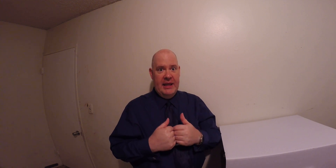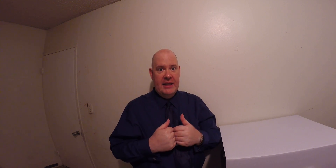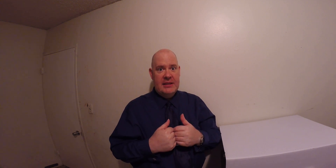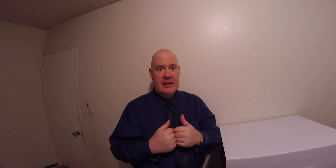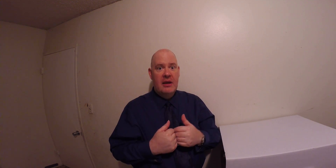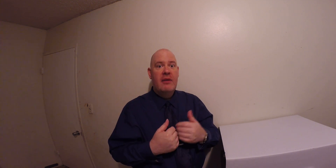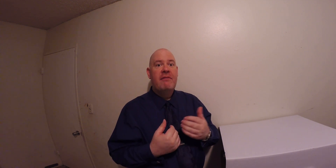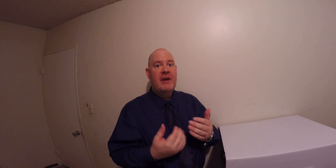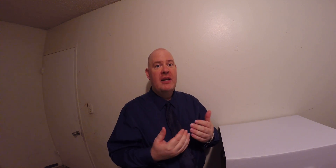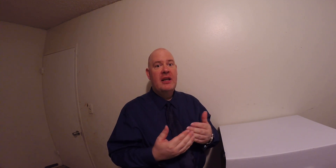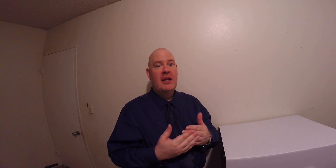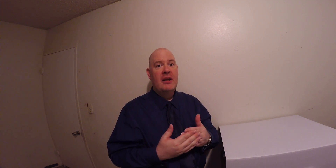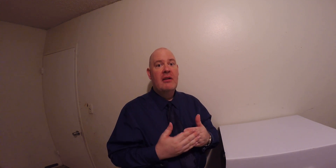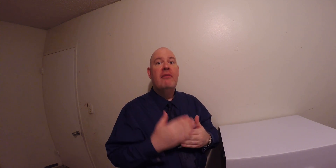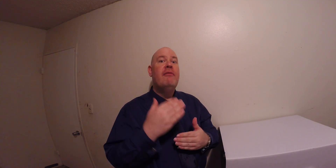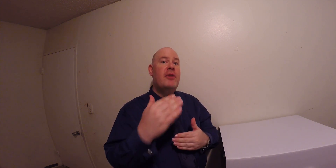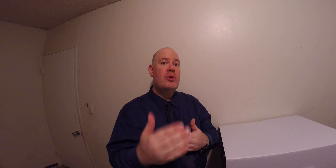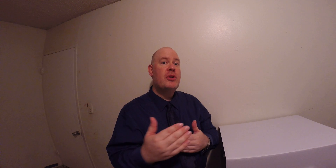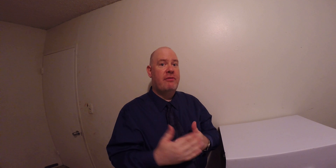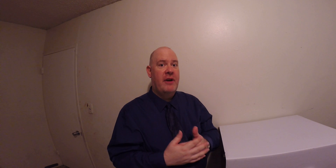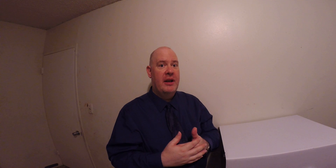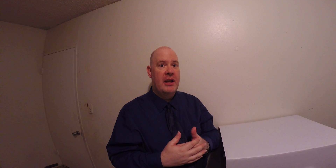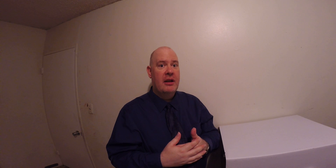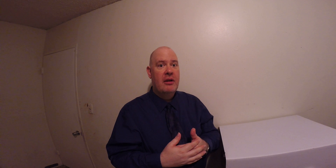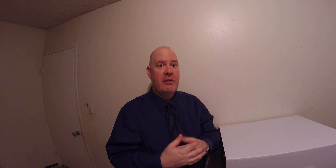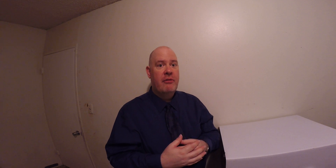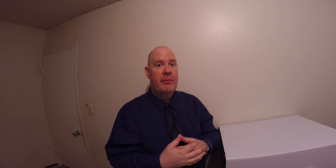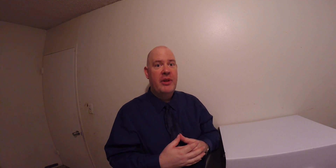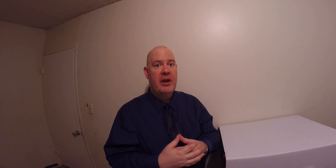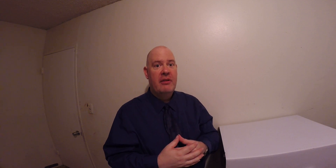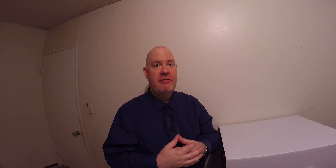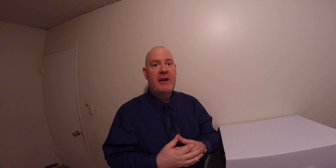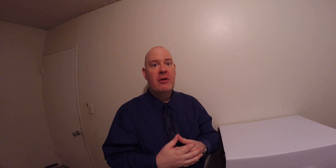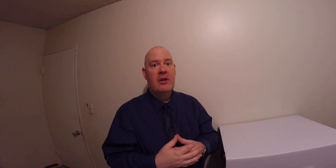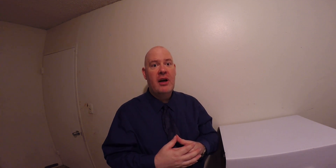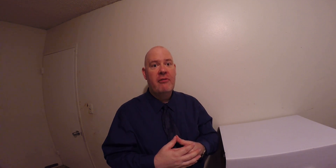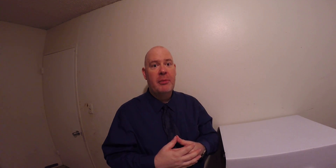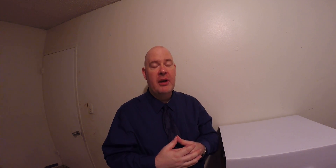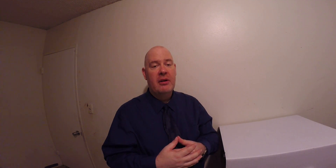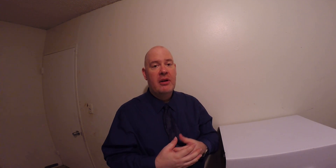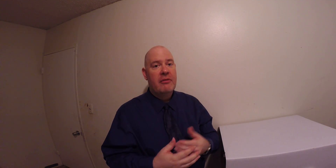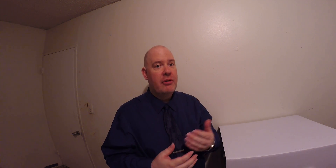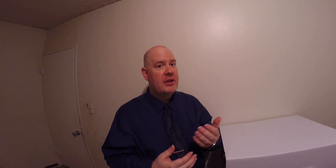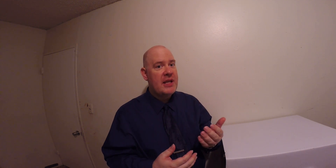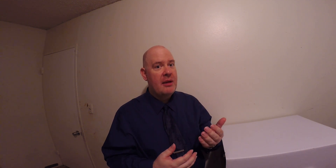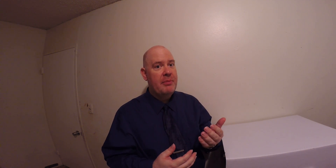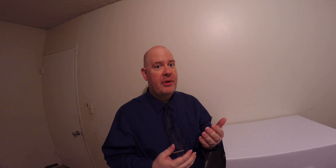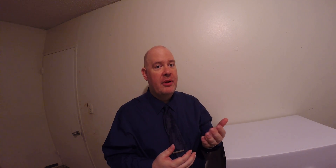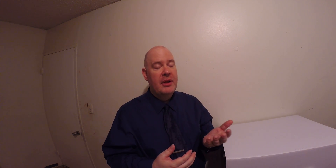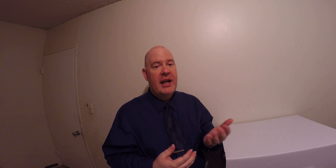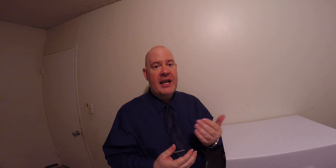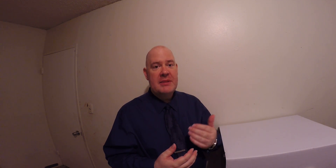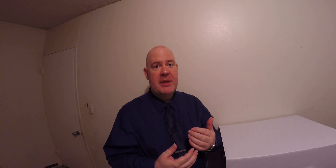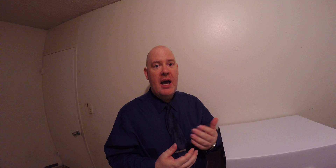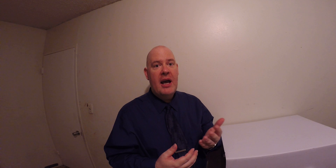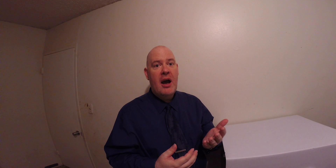get funding, future funding from the federal government. For example,